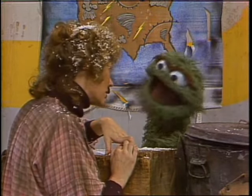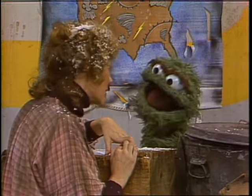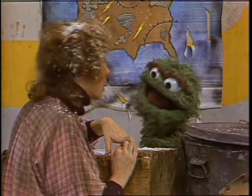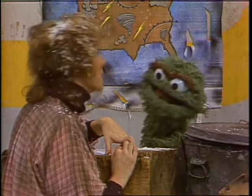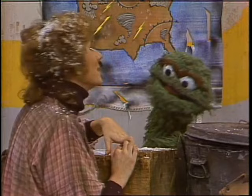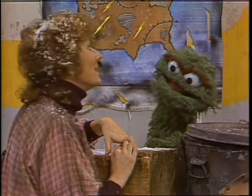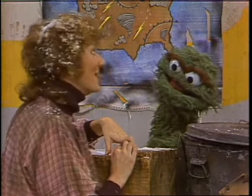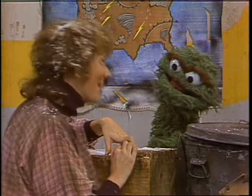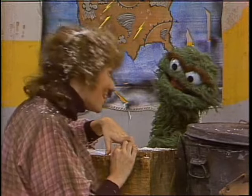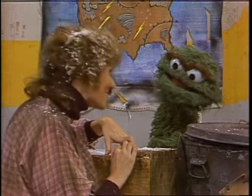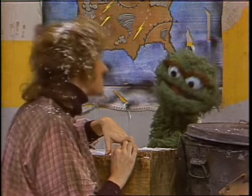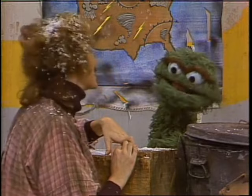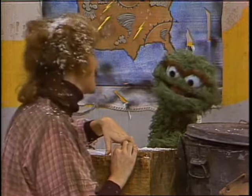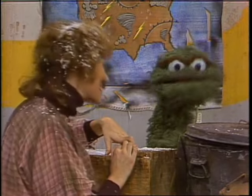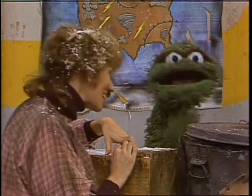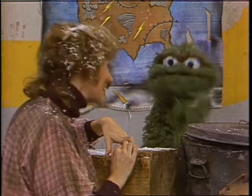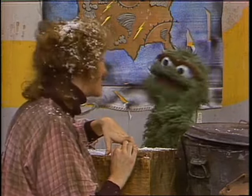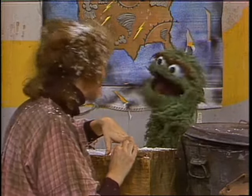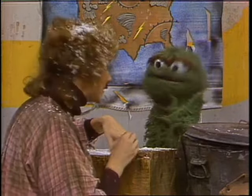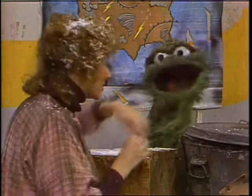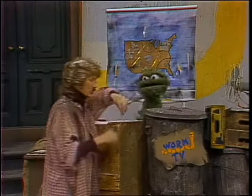that? Yes. Hush, we're on.